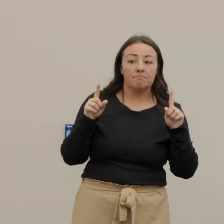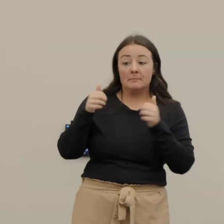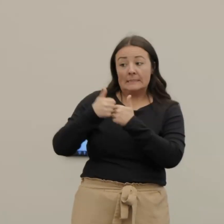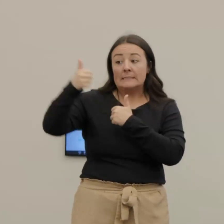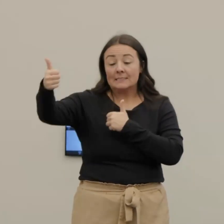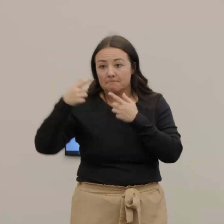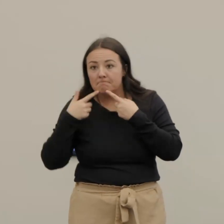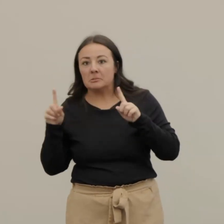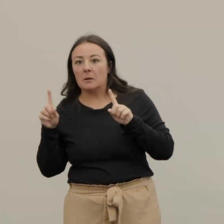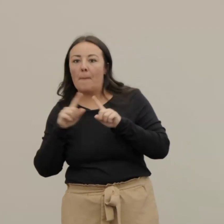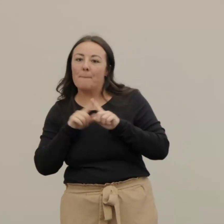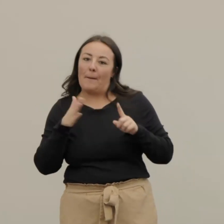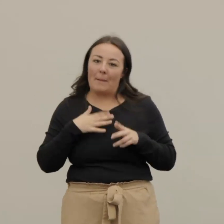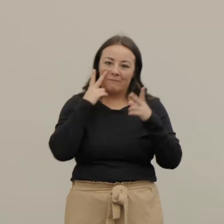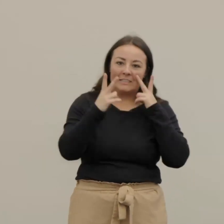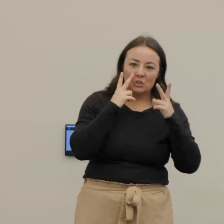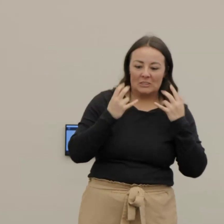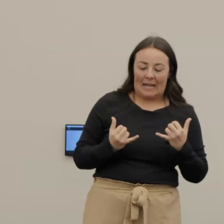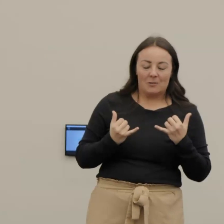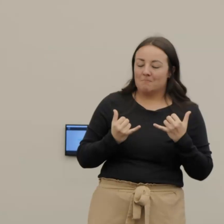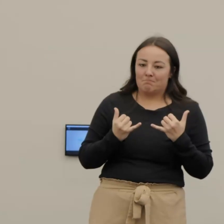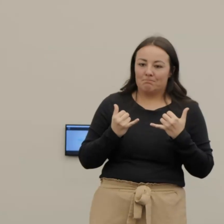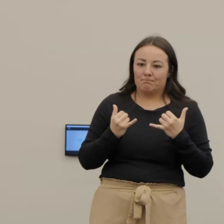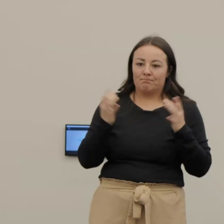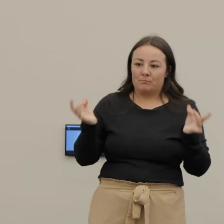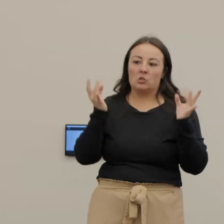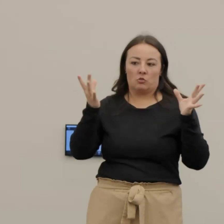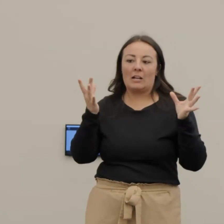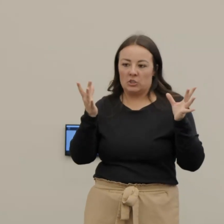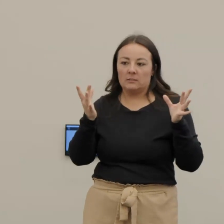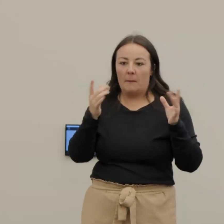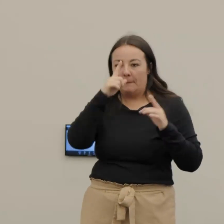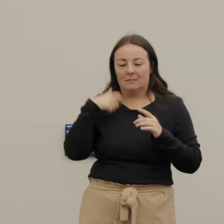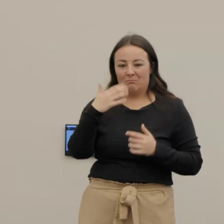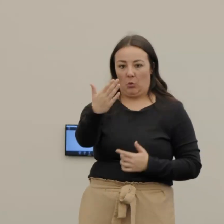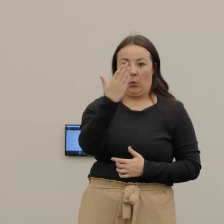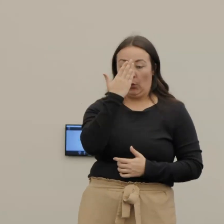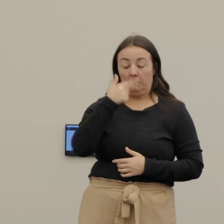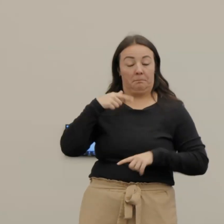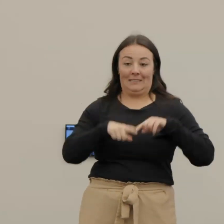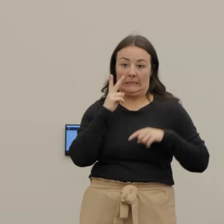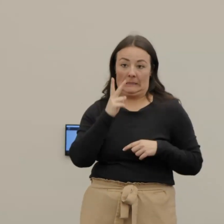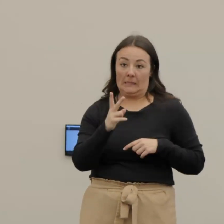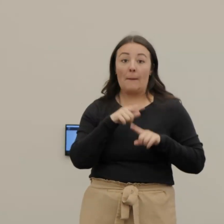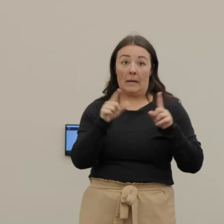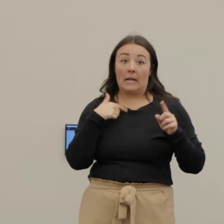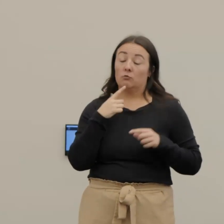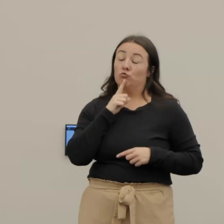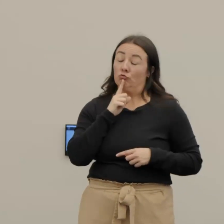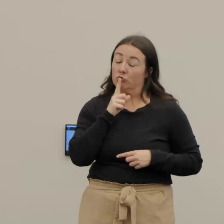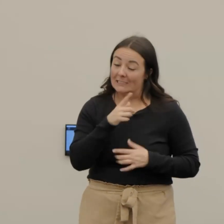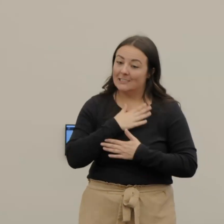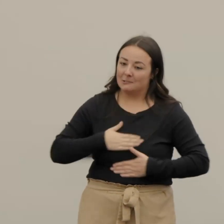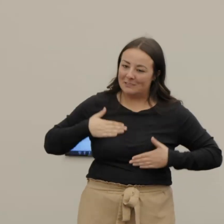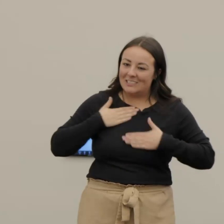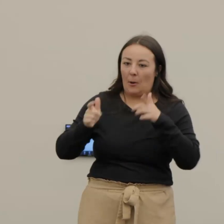So my vision is kind of trashy at the read level, kind of trashy. So I really appreciate big fonts. And